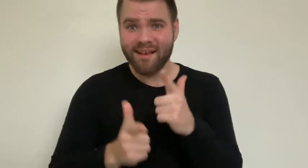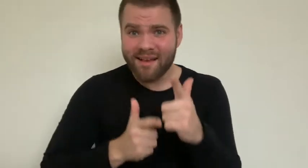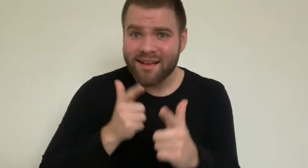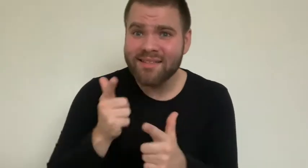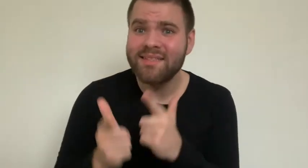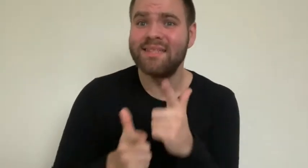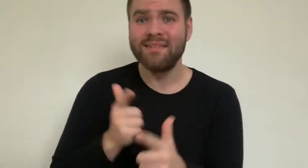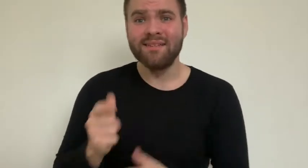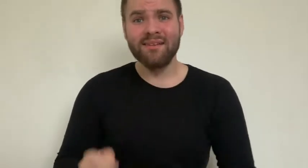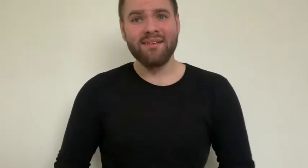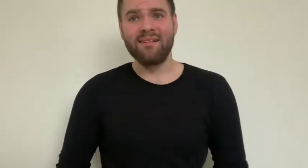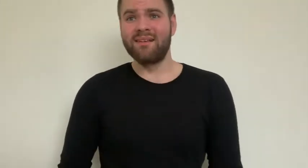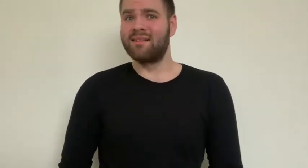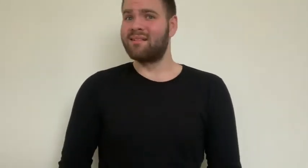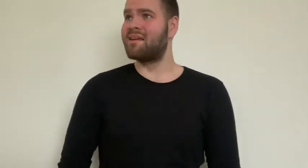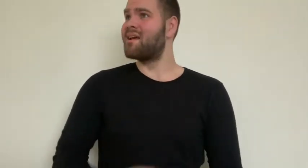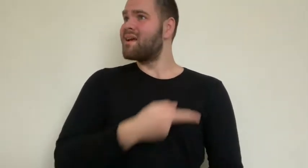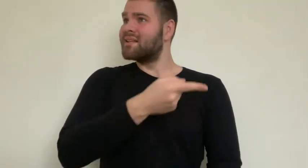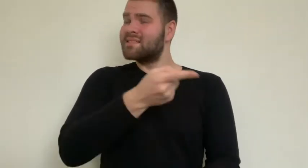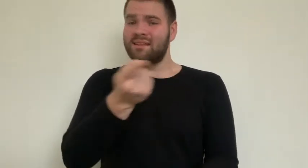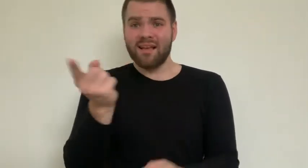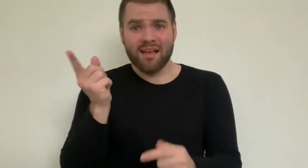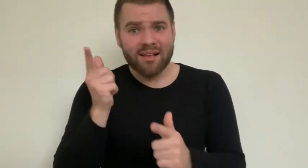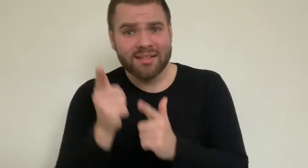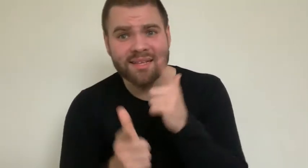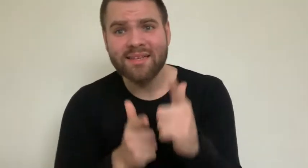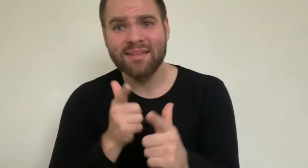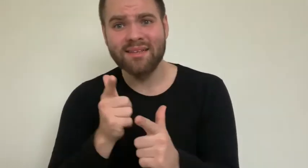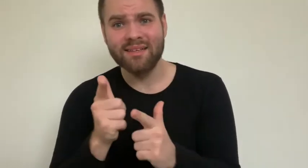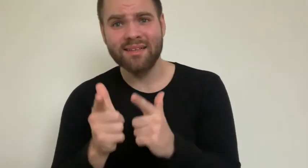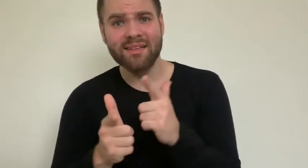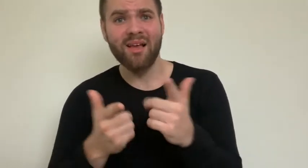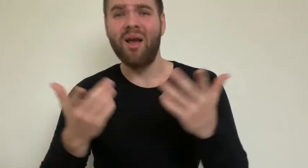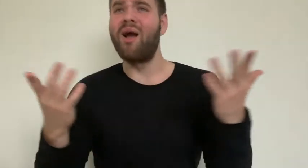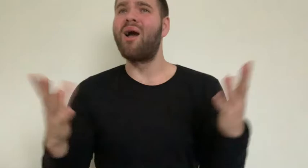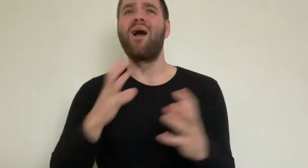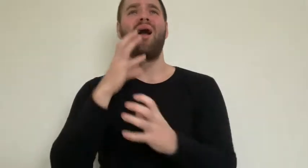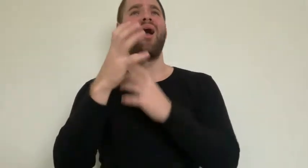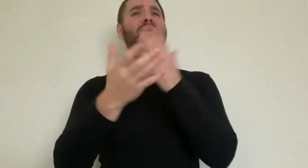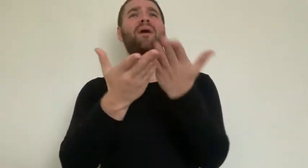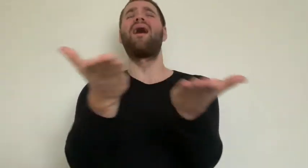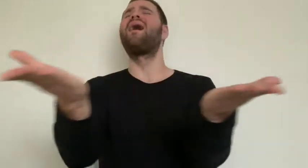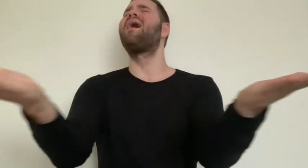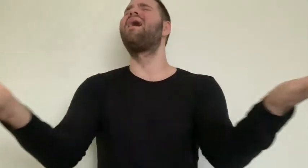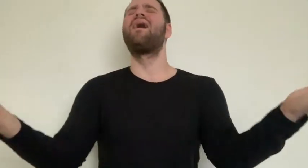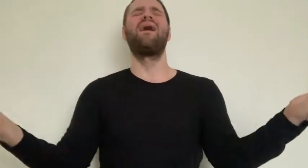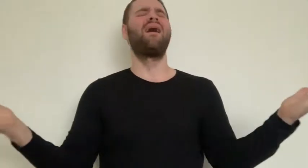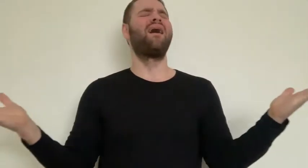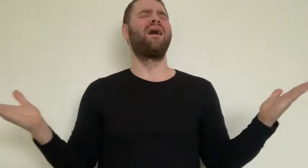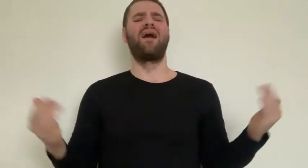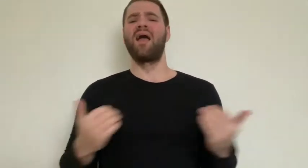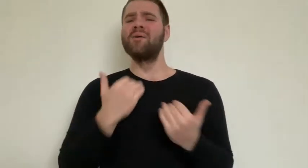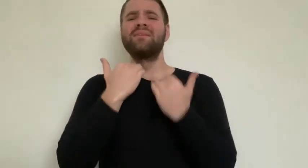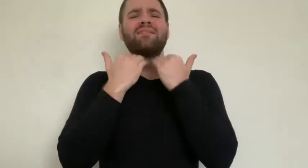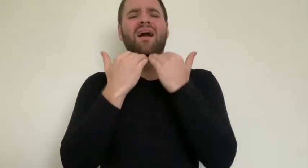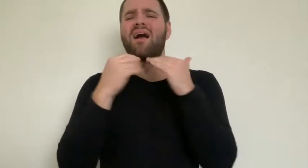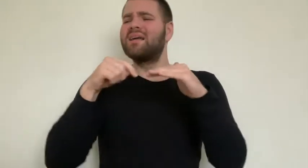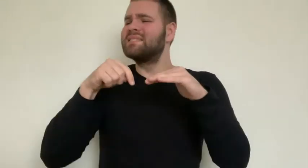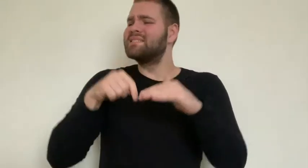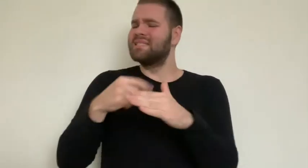things. These are real things. Oh, what a world. Don't wanna